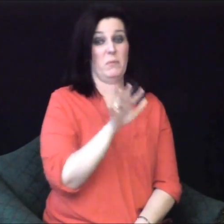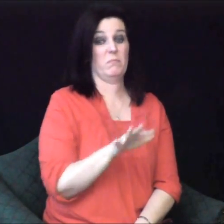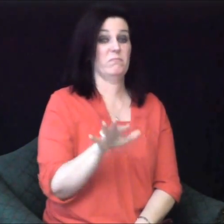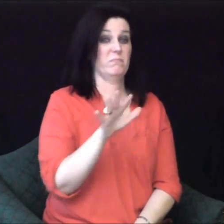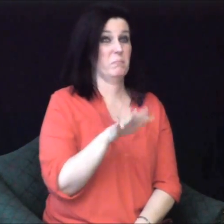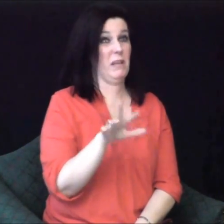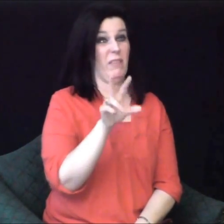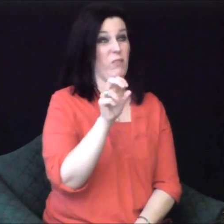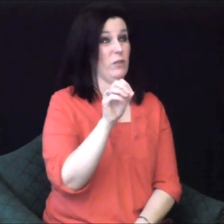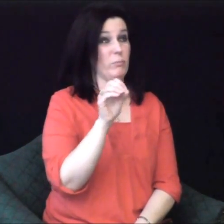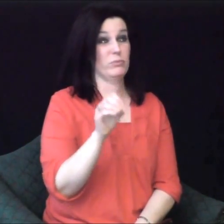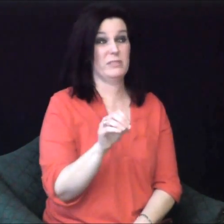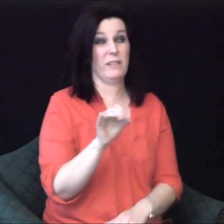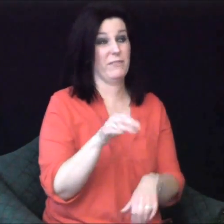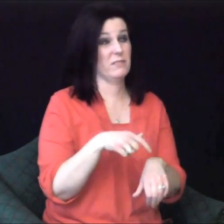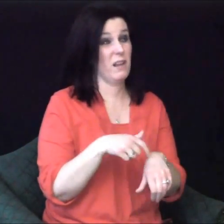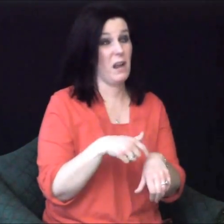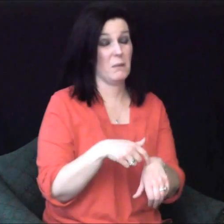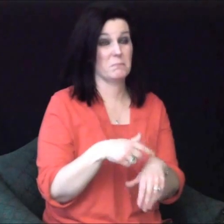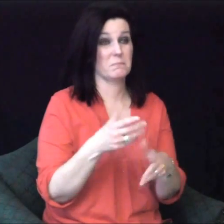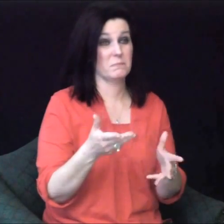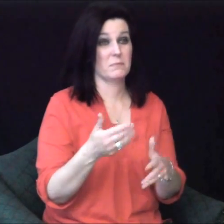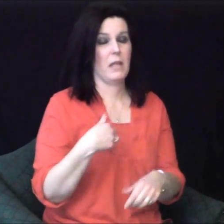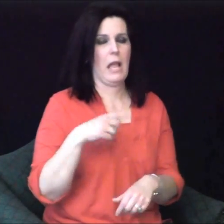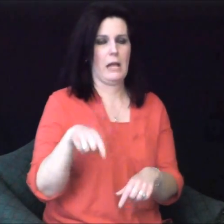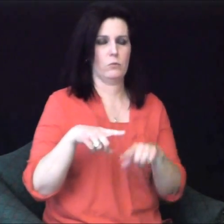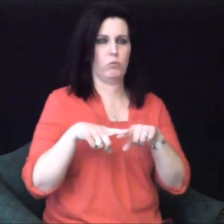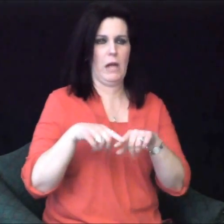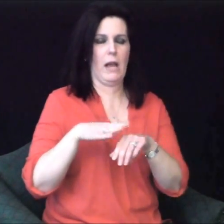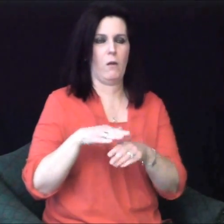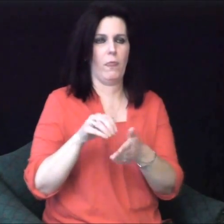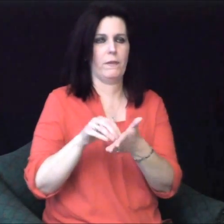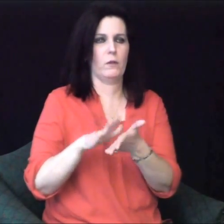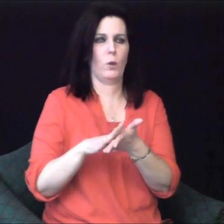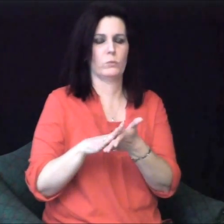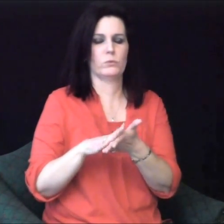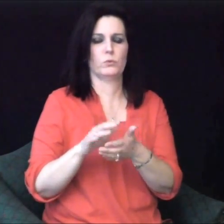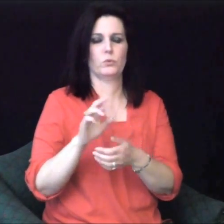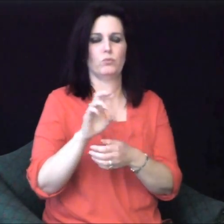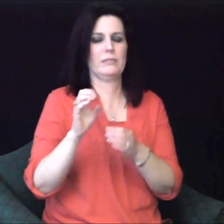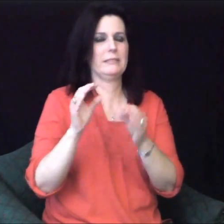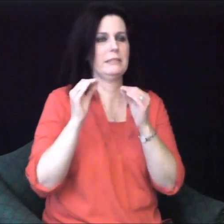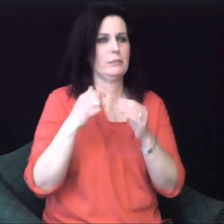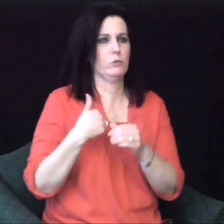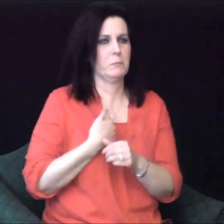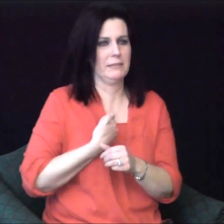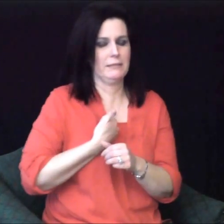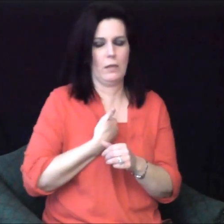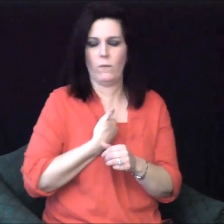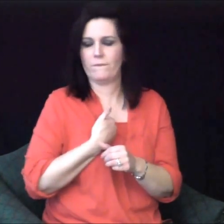understood about maybe 30% of it at the time. I had to rely on the note taker to reteach